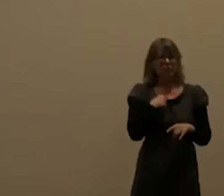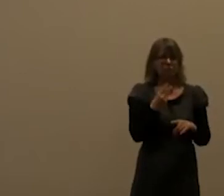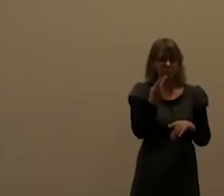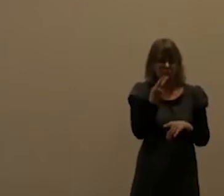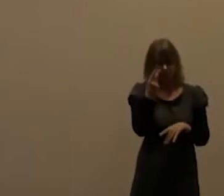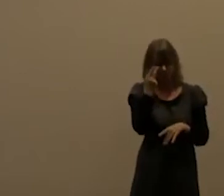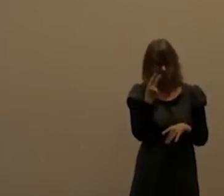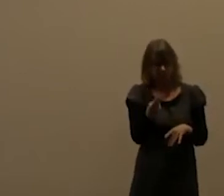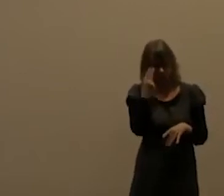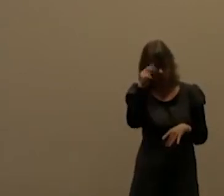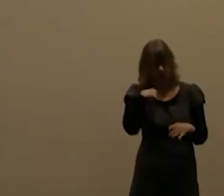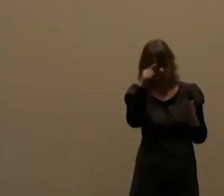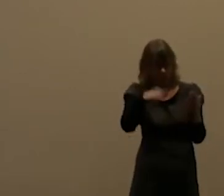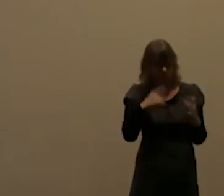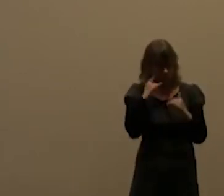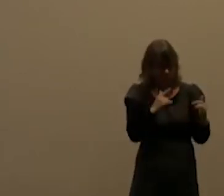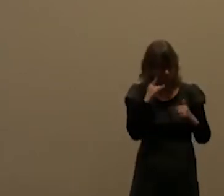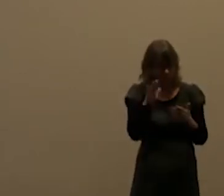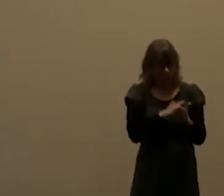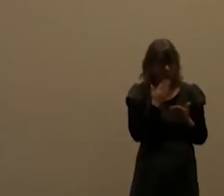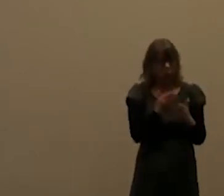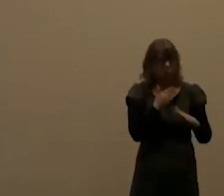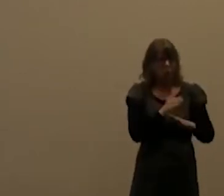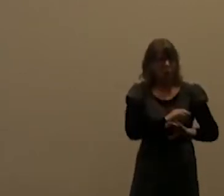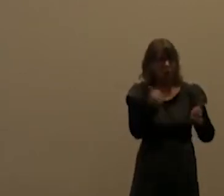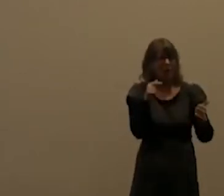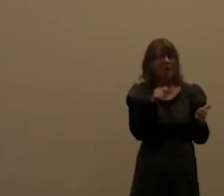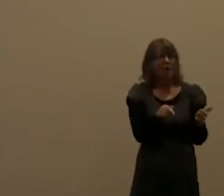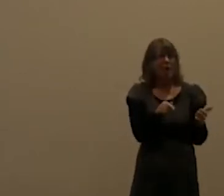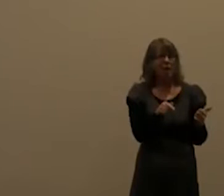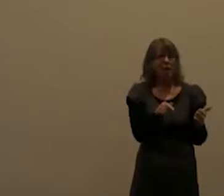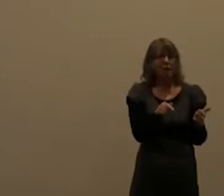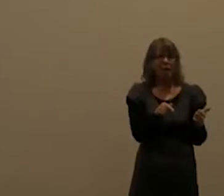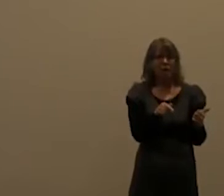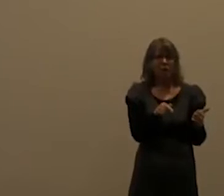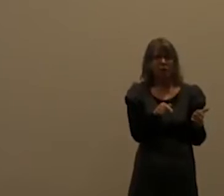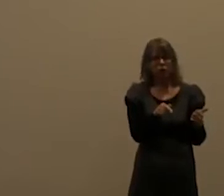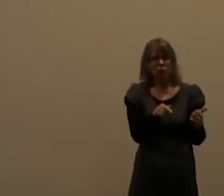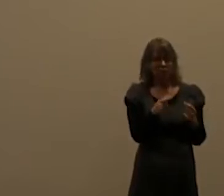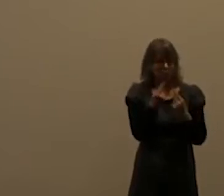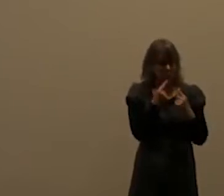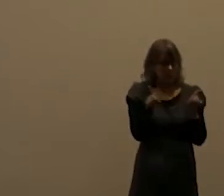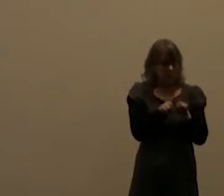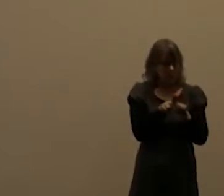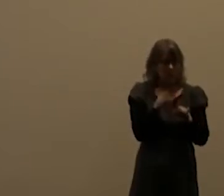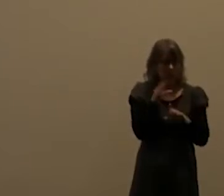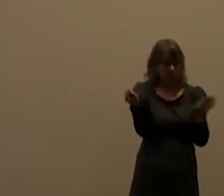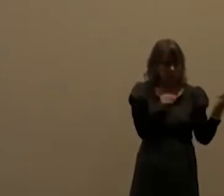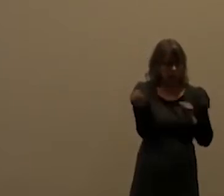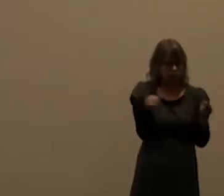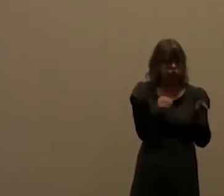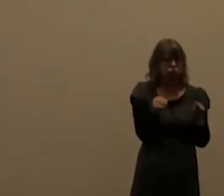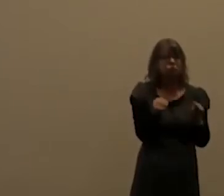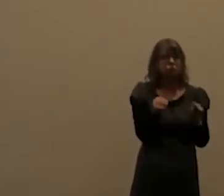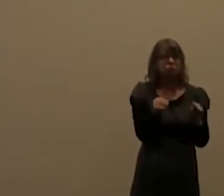stuff. And then we can just test it really quickly just to show you that it actually works. We can pull in dynamic content as well from our